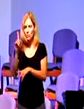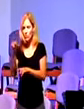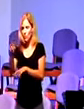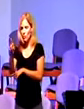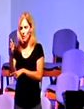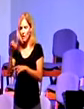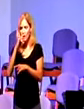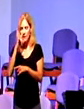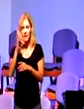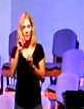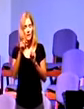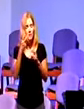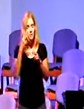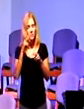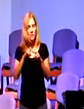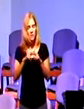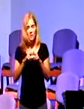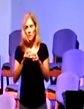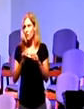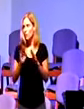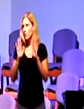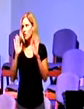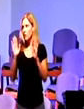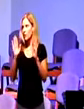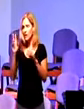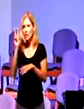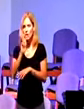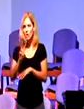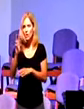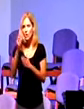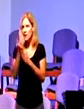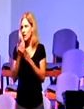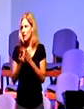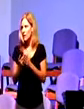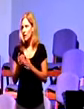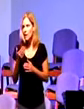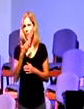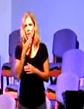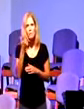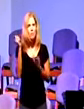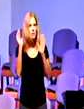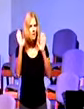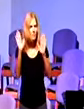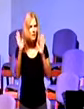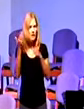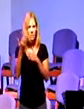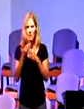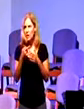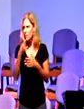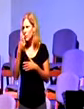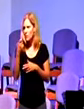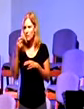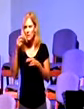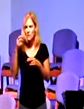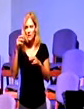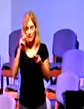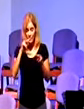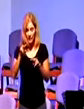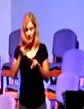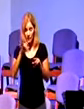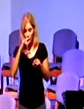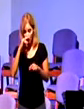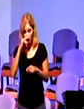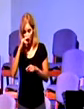then we also got to sit in on one of the greatest journey lessons. And that was the most amazing part, because we actually got to see the